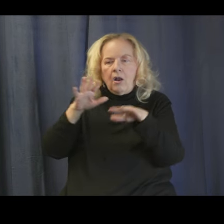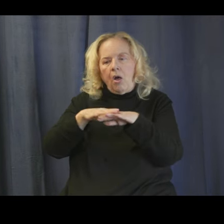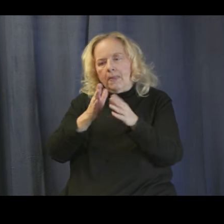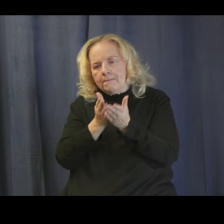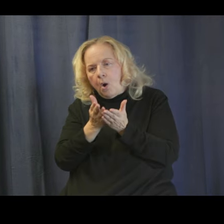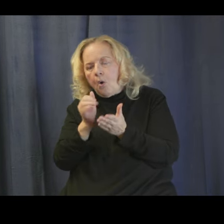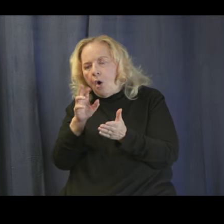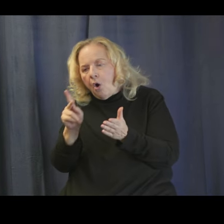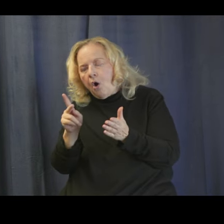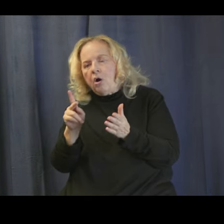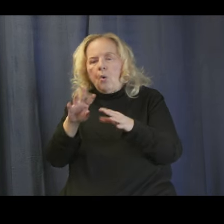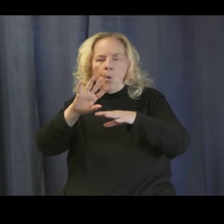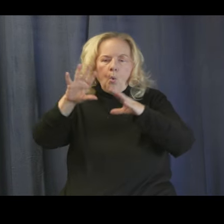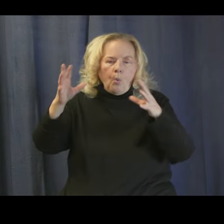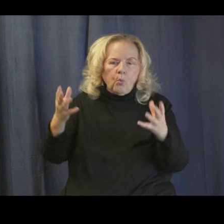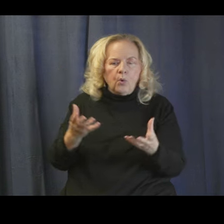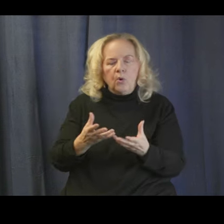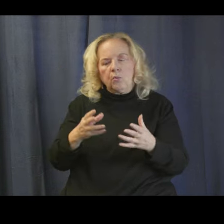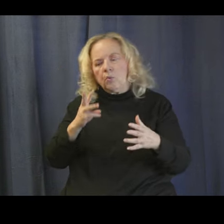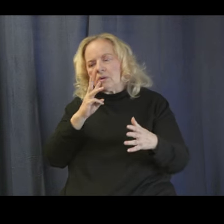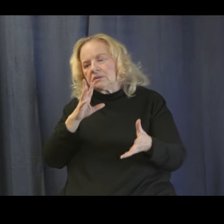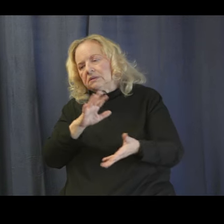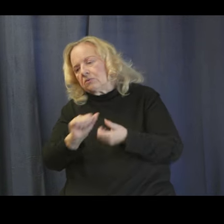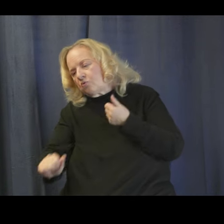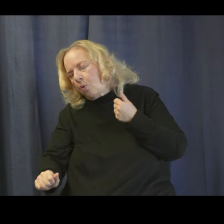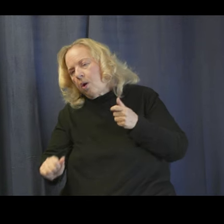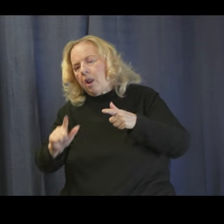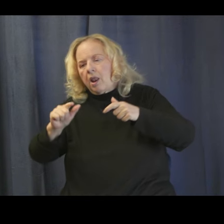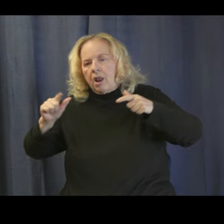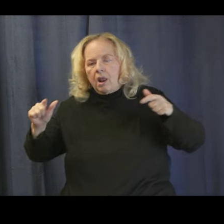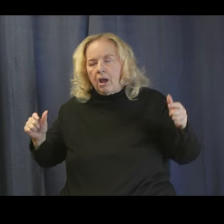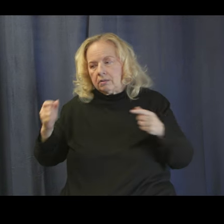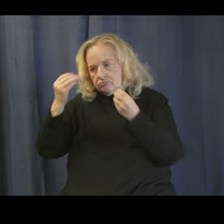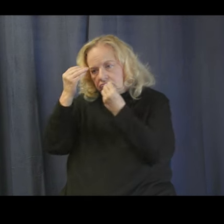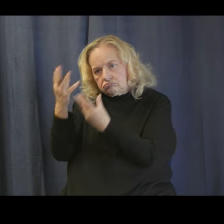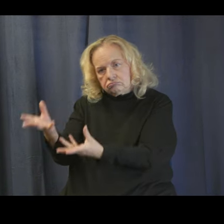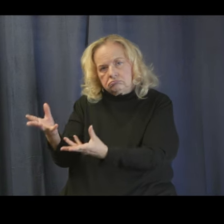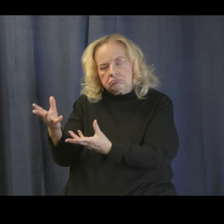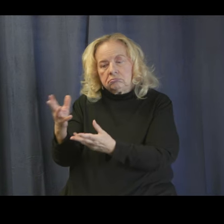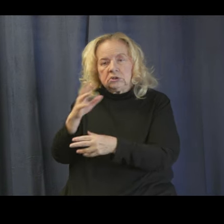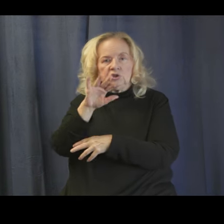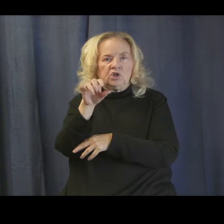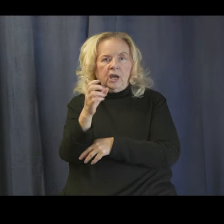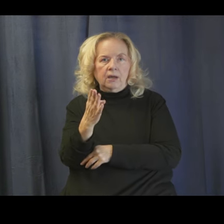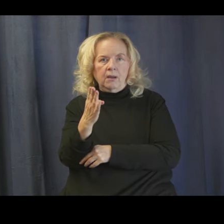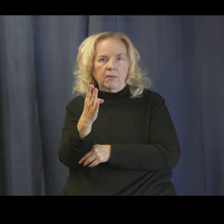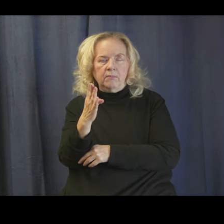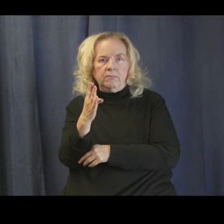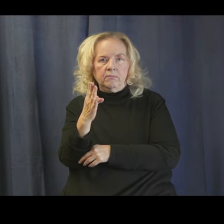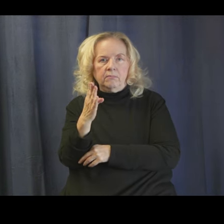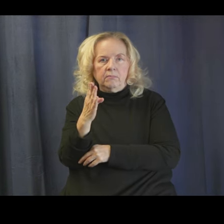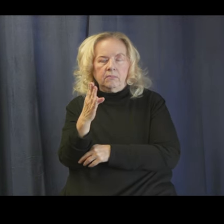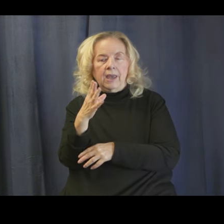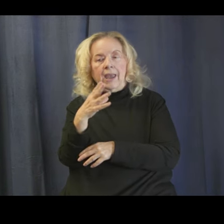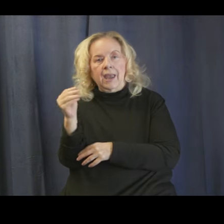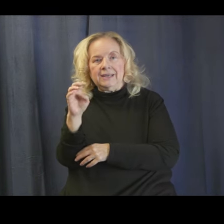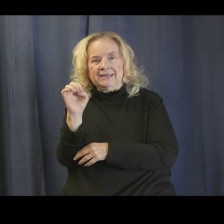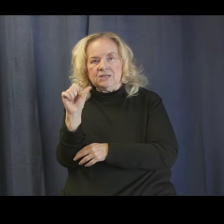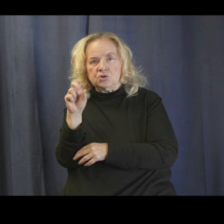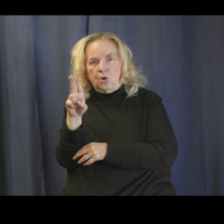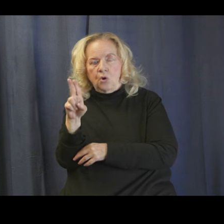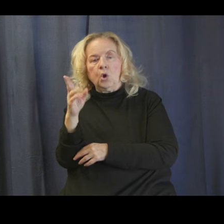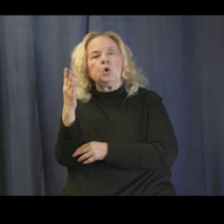being on the boat, how the whole world was devastated. Well, Jacob and